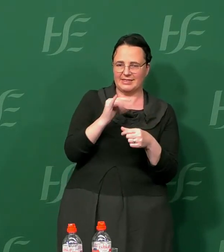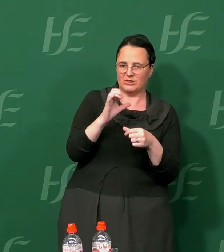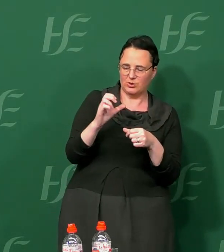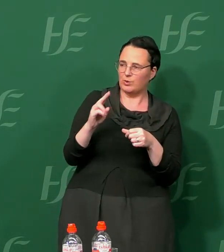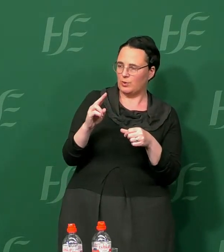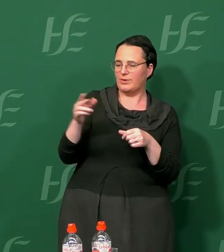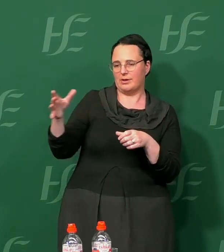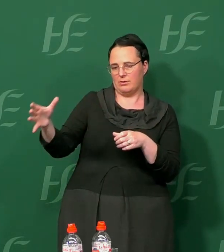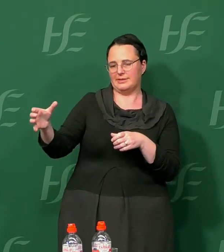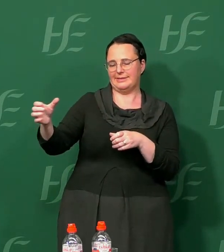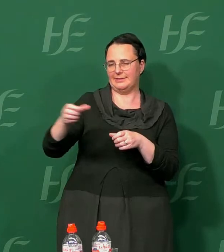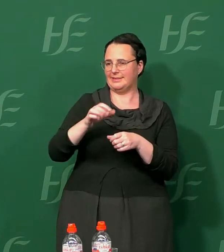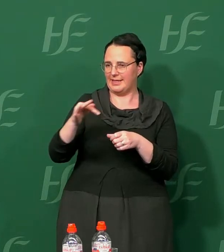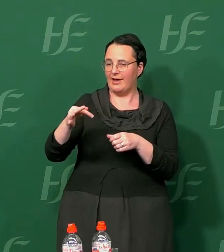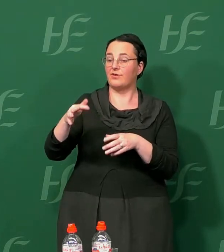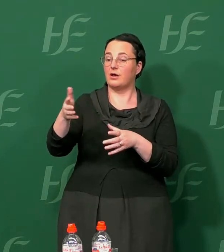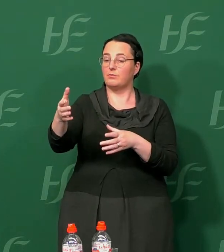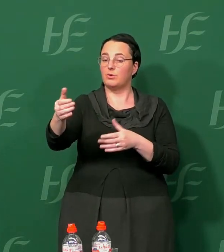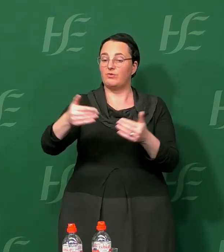beds, the resource, it leans into.